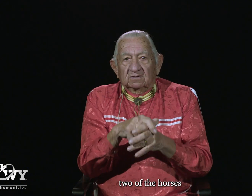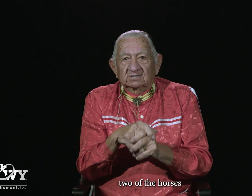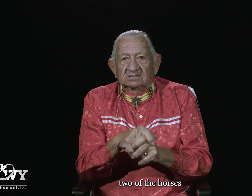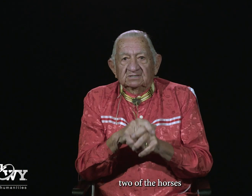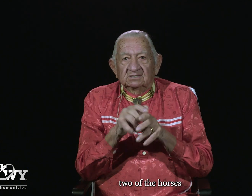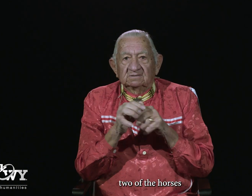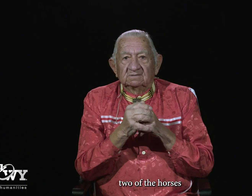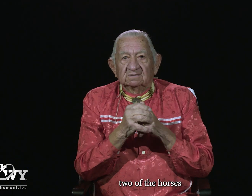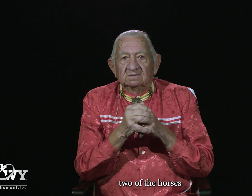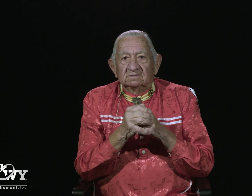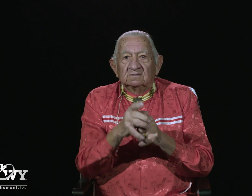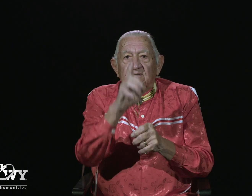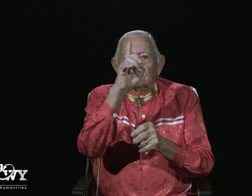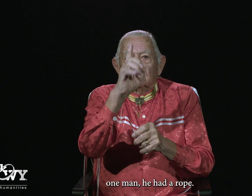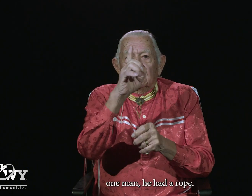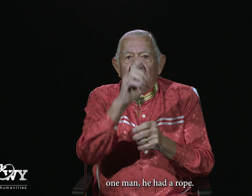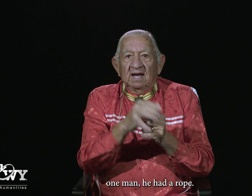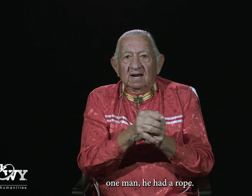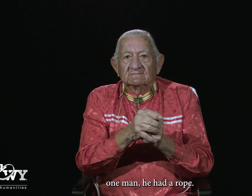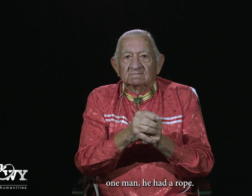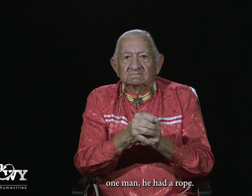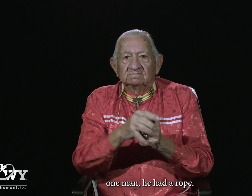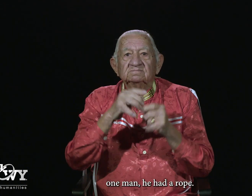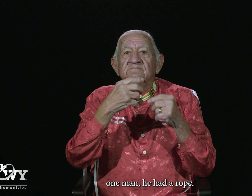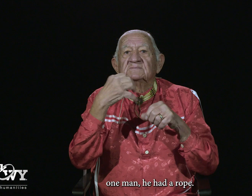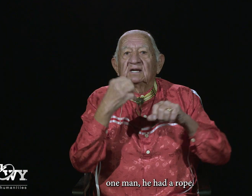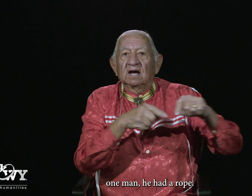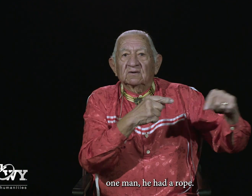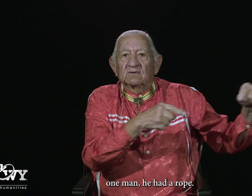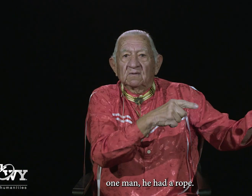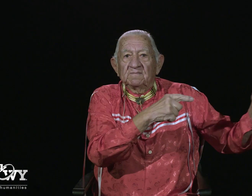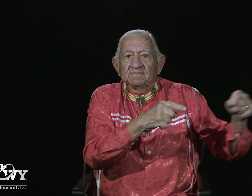horses. 1 man, he had a rope.